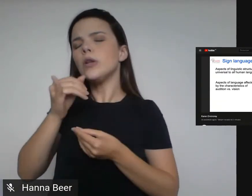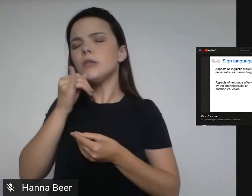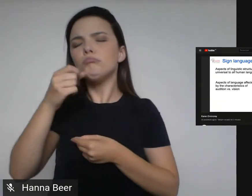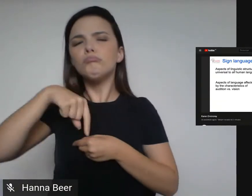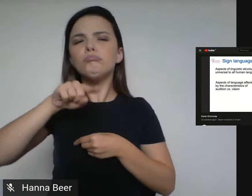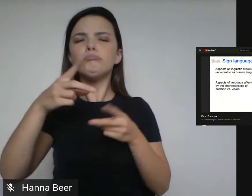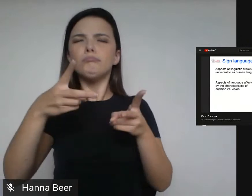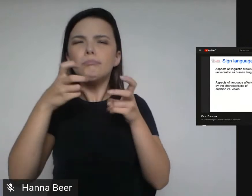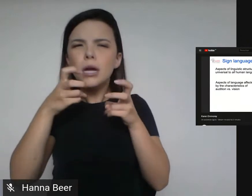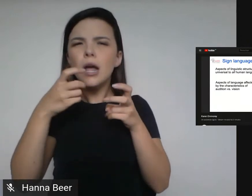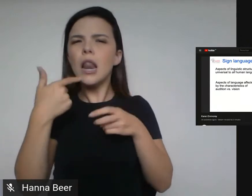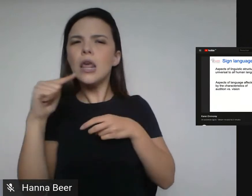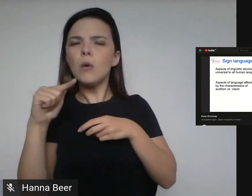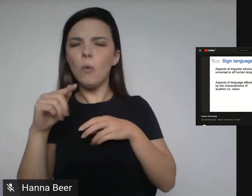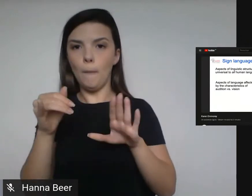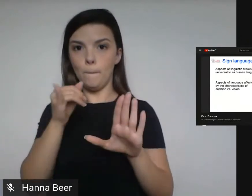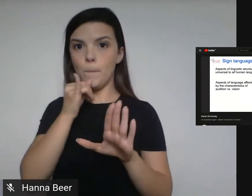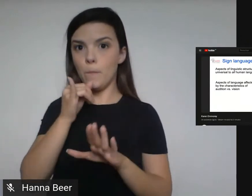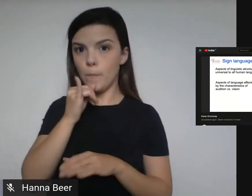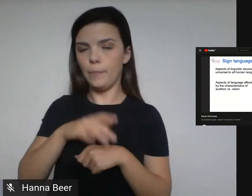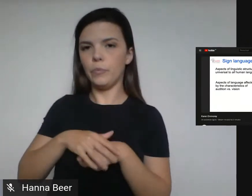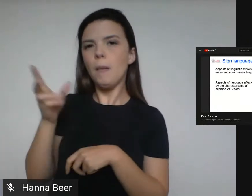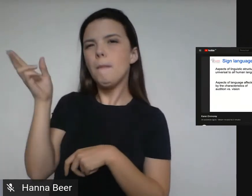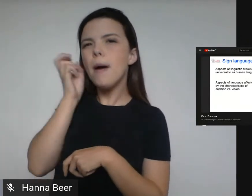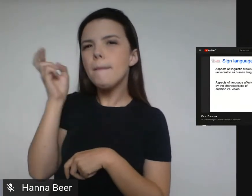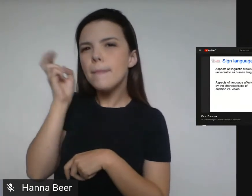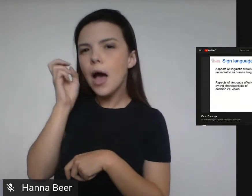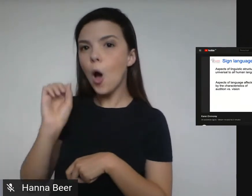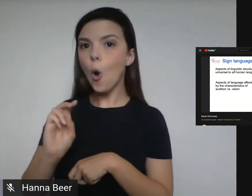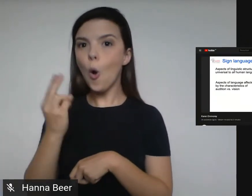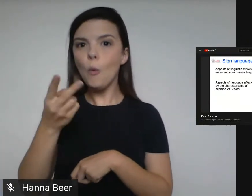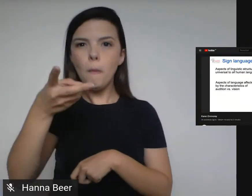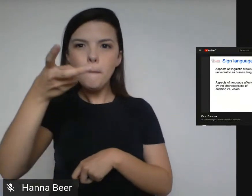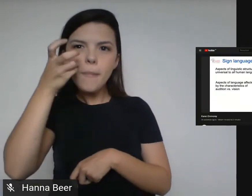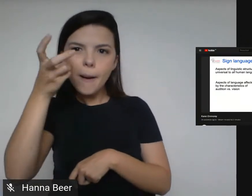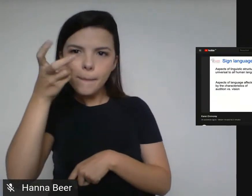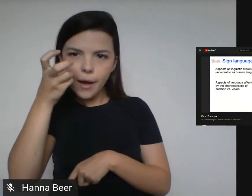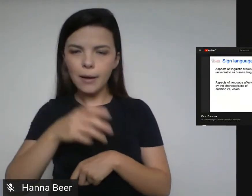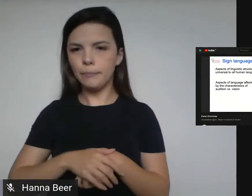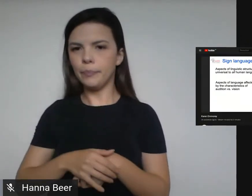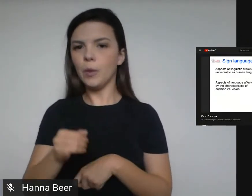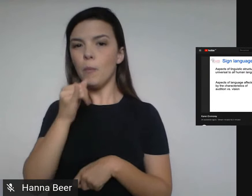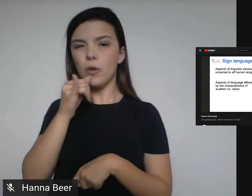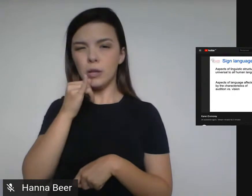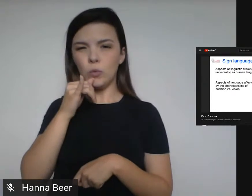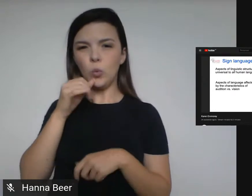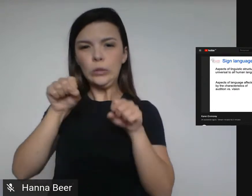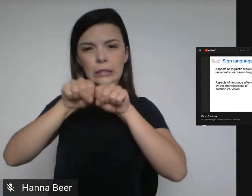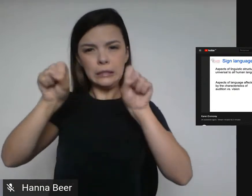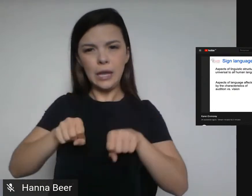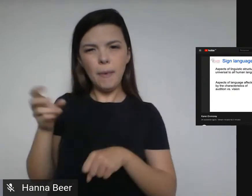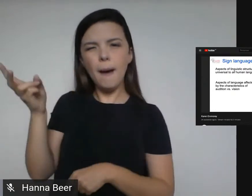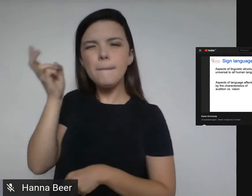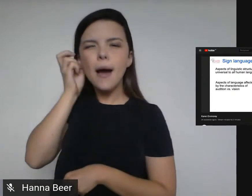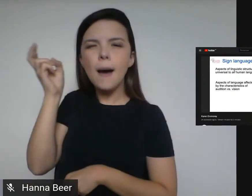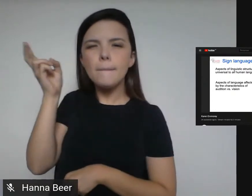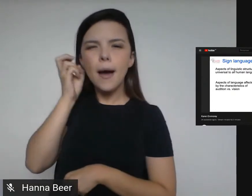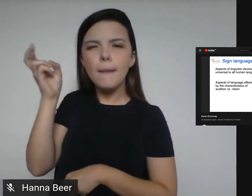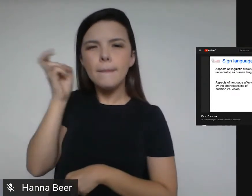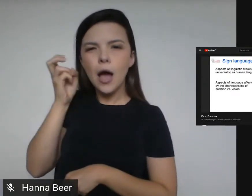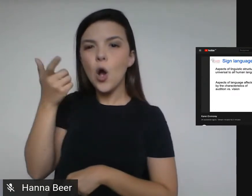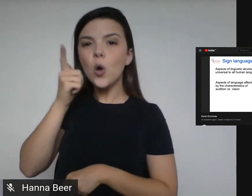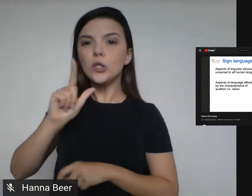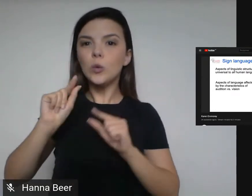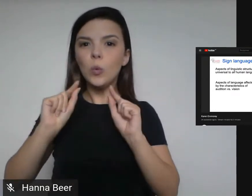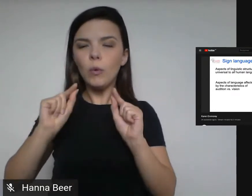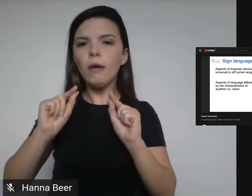So audition compared to vision. So for example, the auditory system is very good at parsing rapid